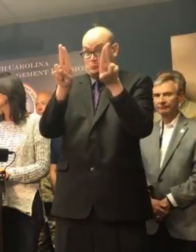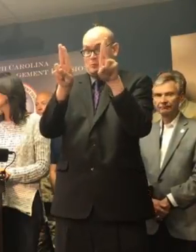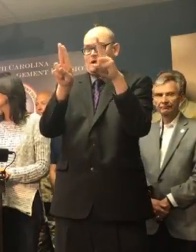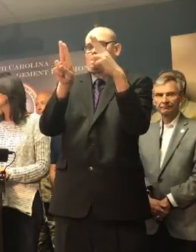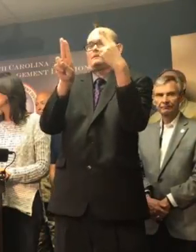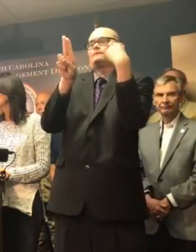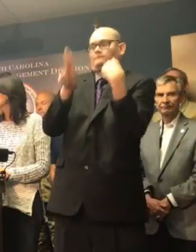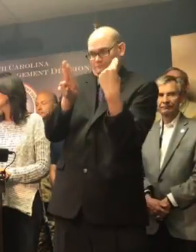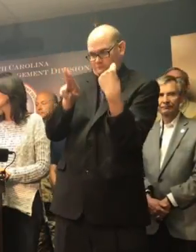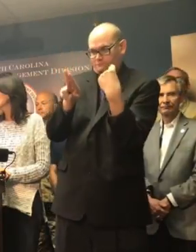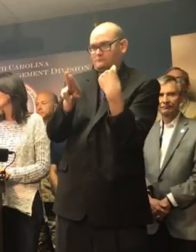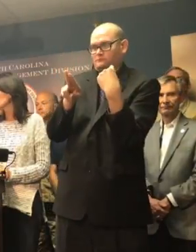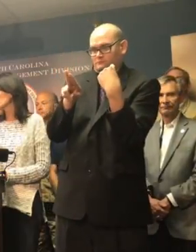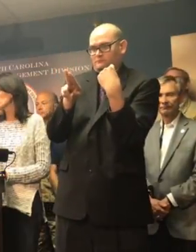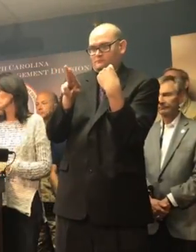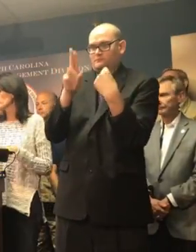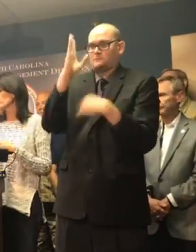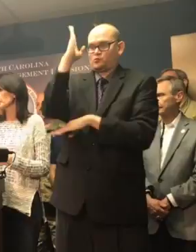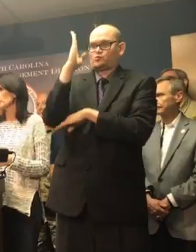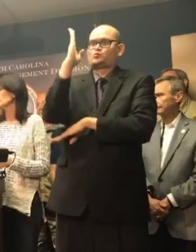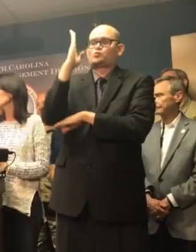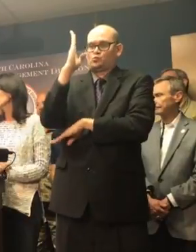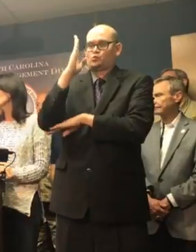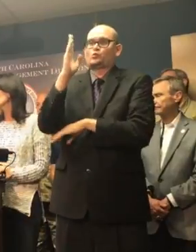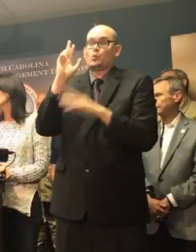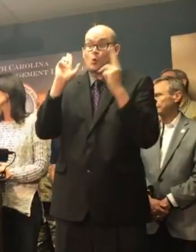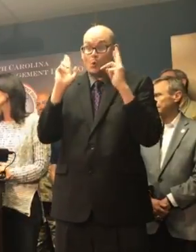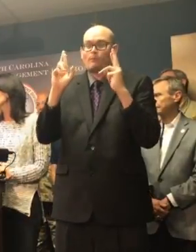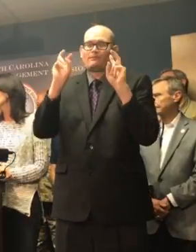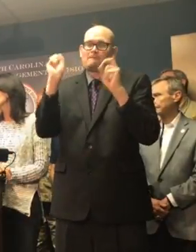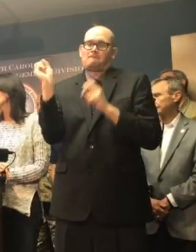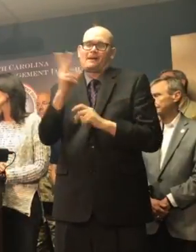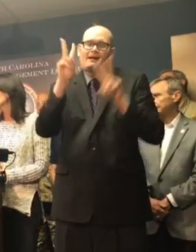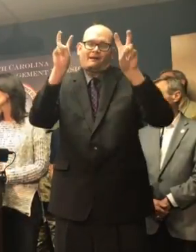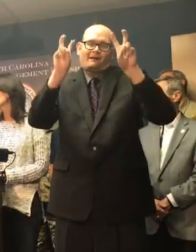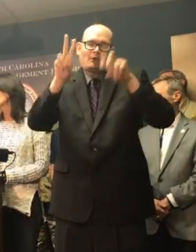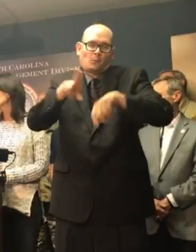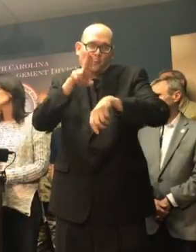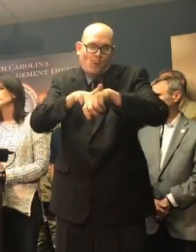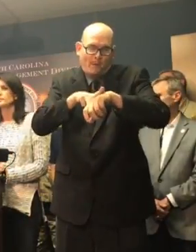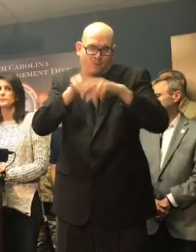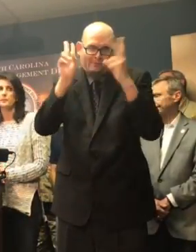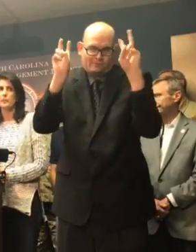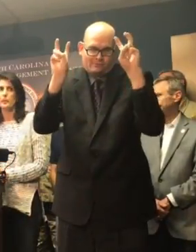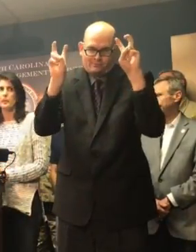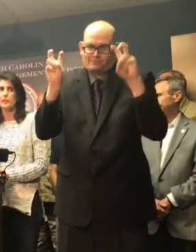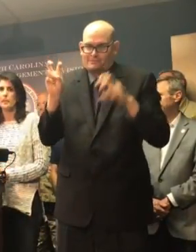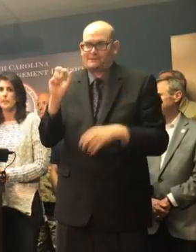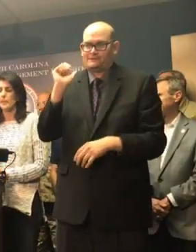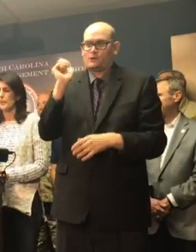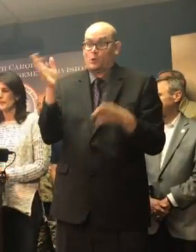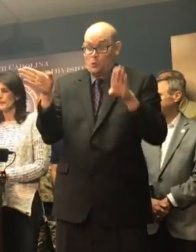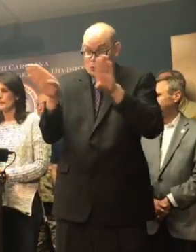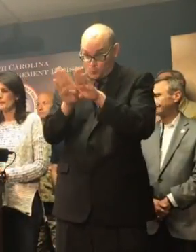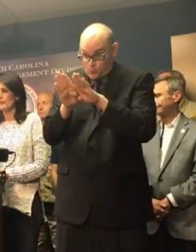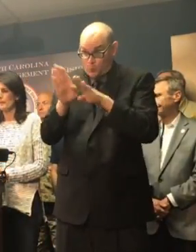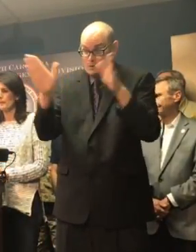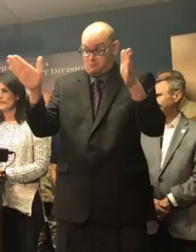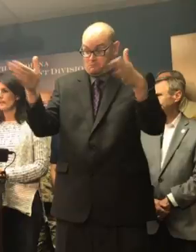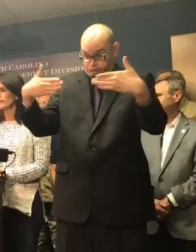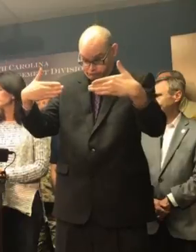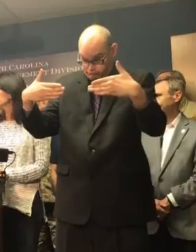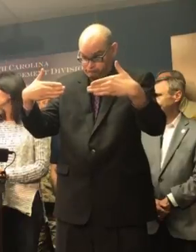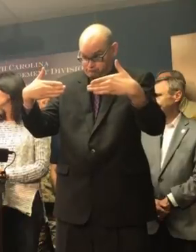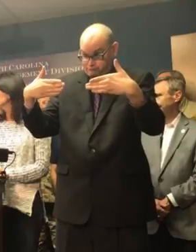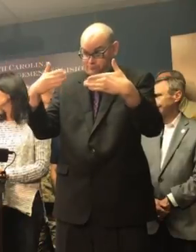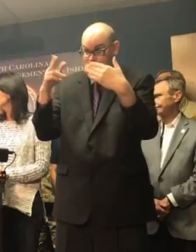normal pattern. She wants to know when you're going to close down. As far as closing down the roads, normally